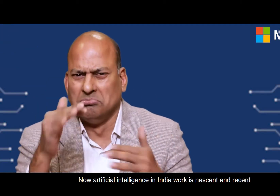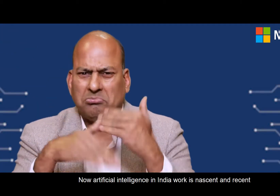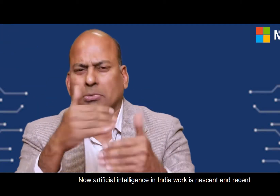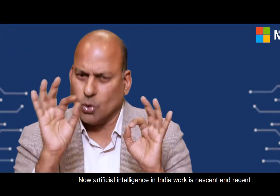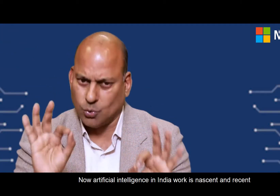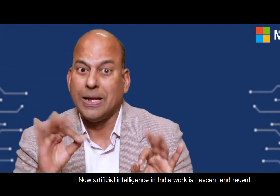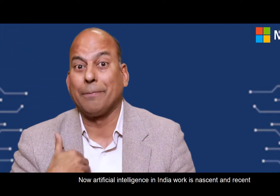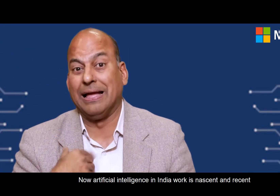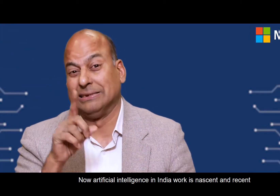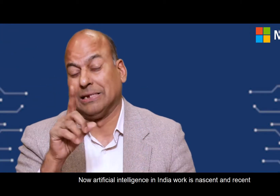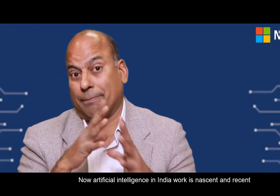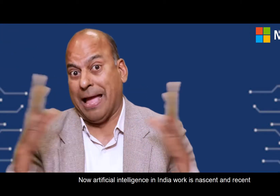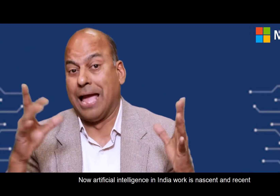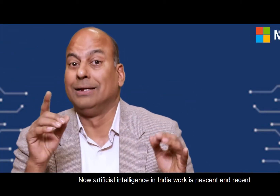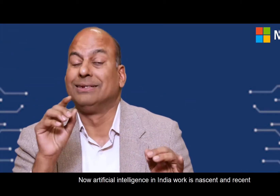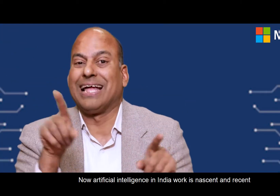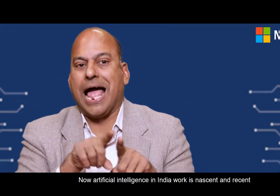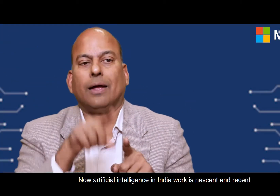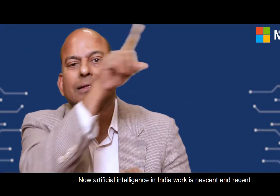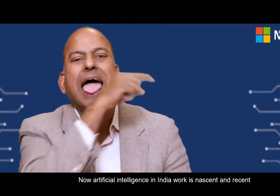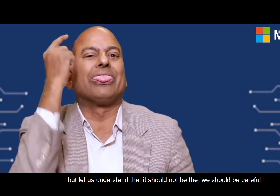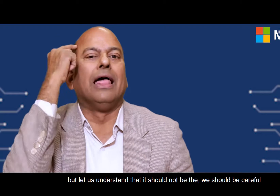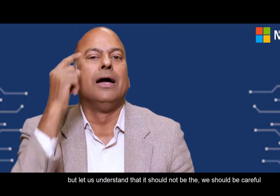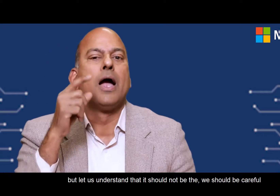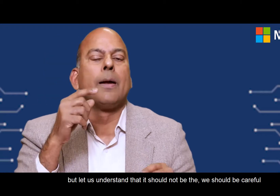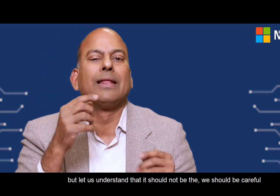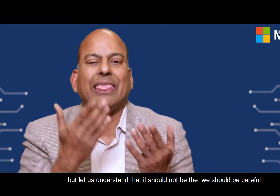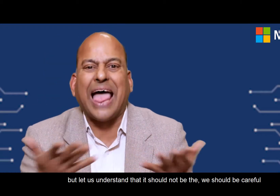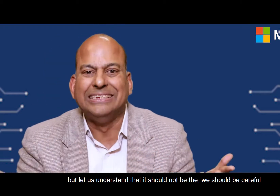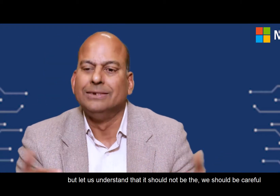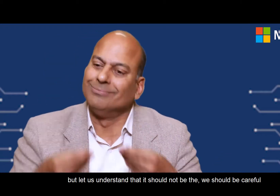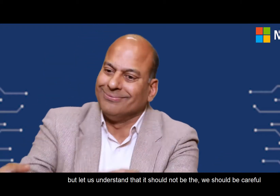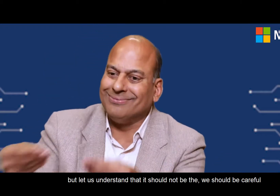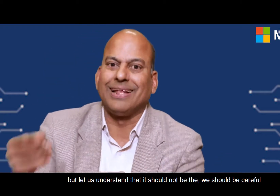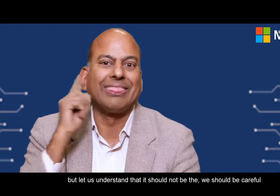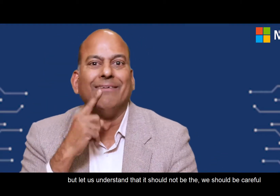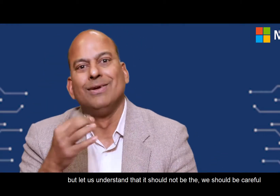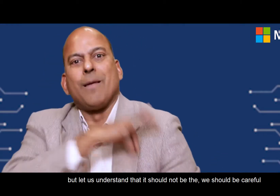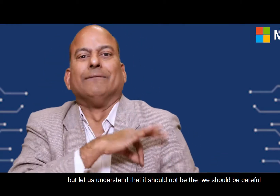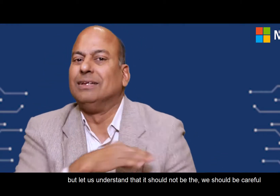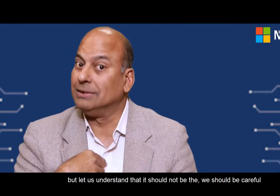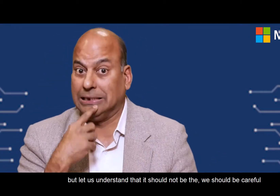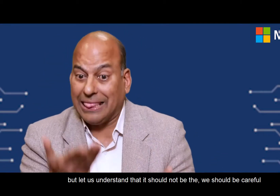intelligence in India, the work is nascent and recent, but let us understand that it should not